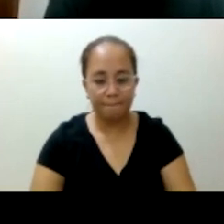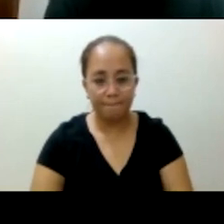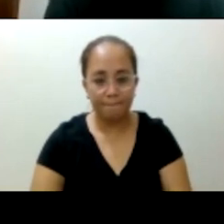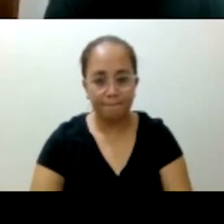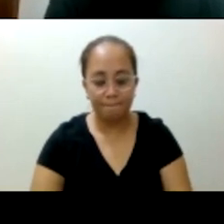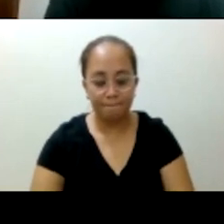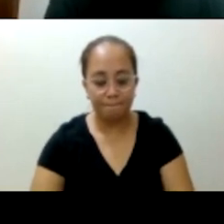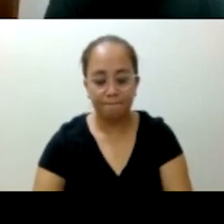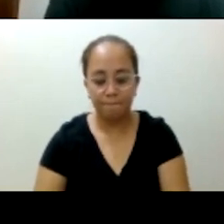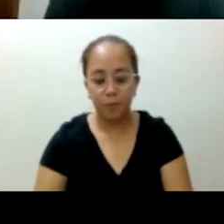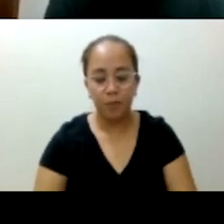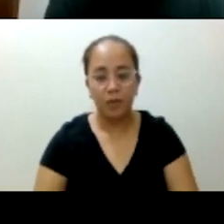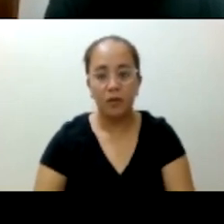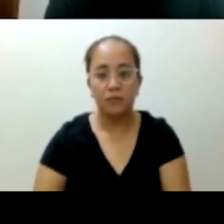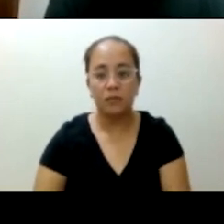Let me.